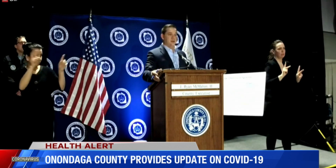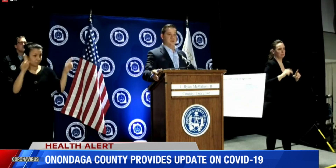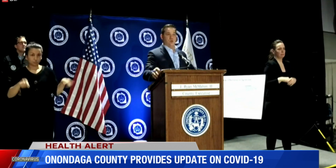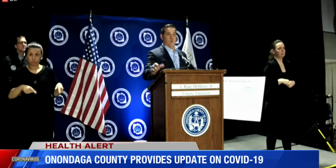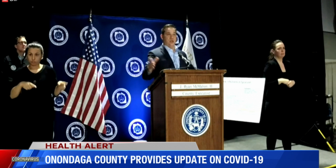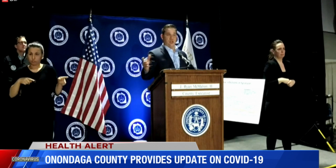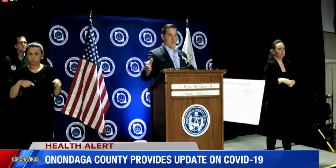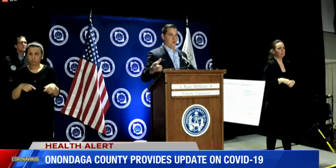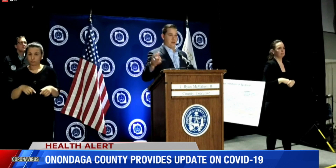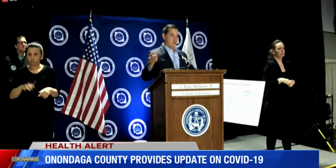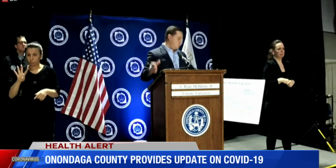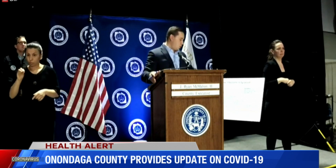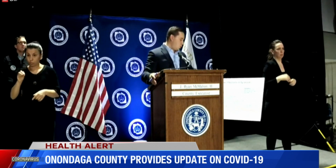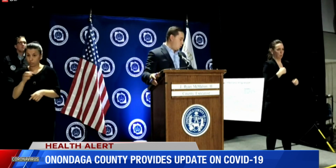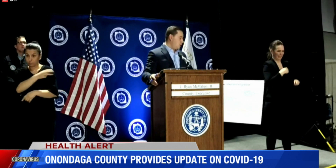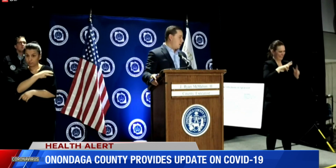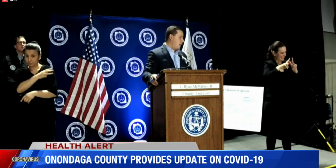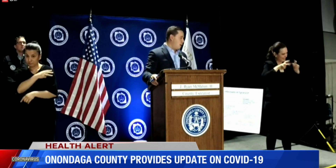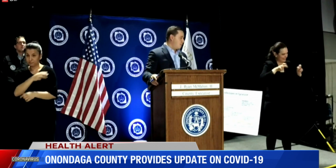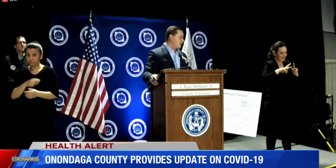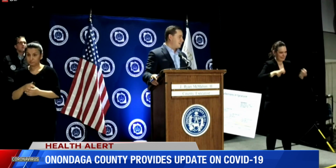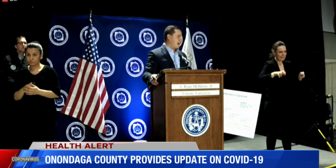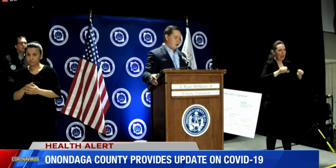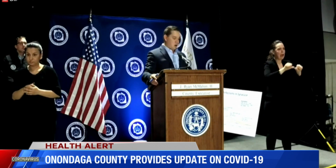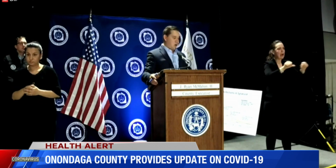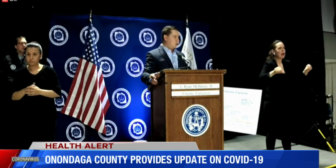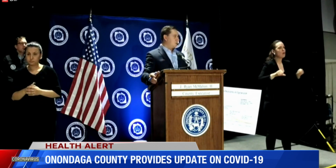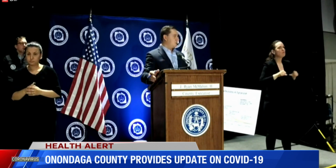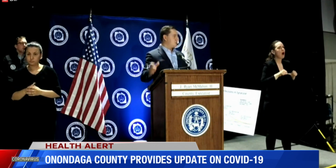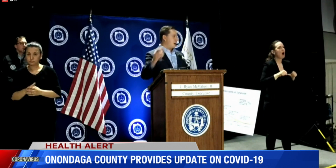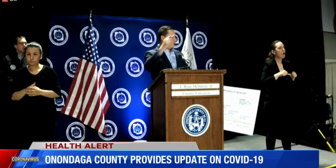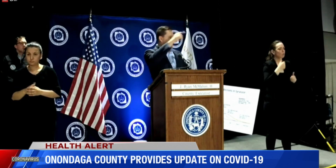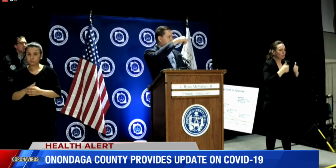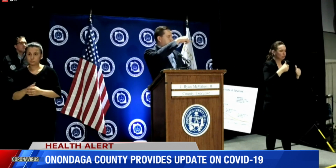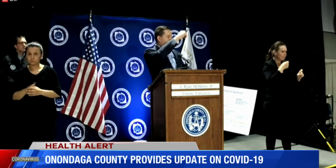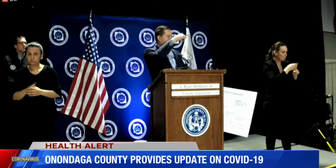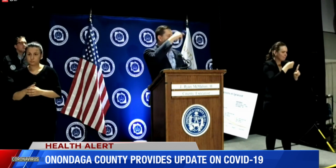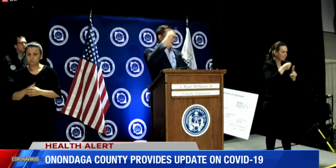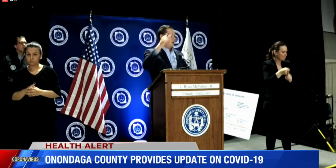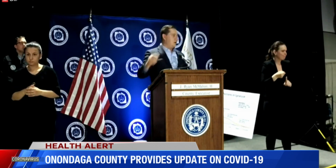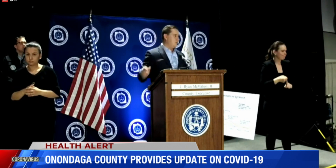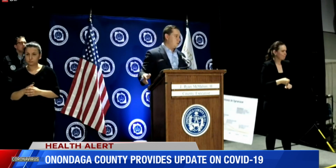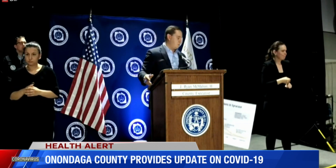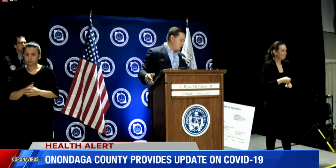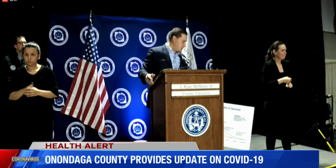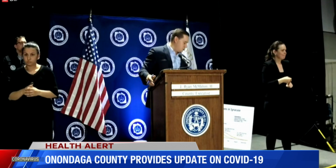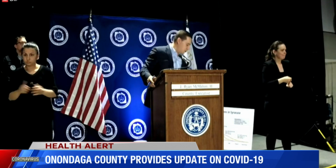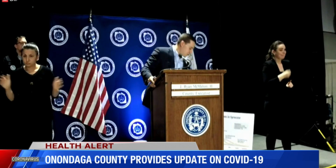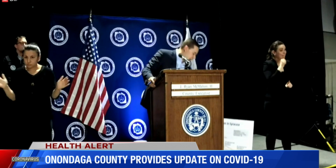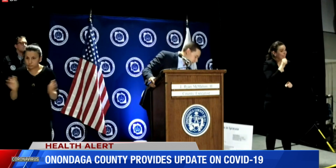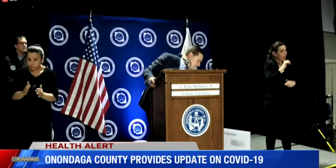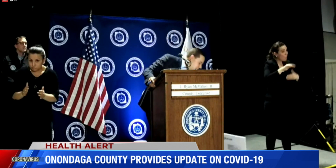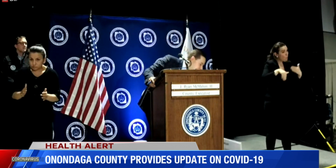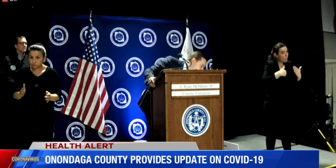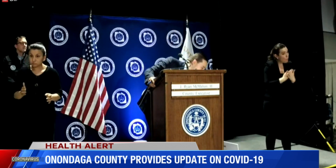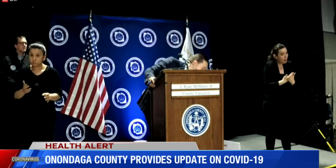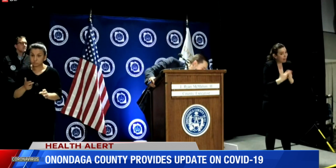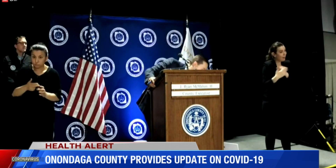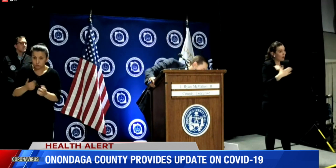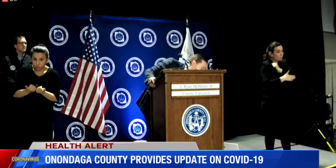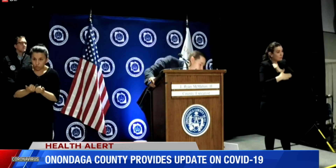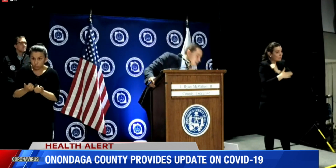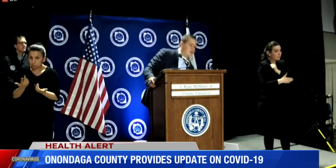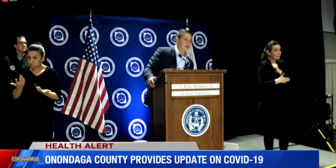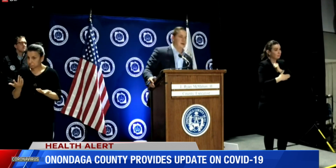we look at this as a region, right? So that's not all of these counties in here representing this curve, but needless to